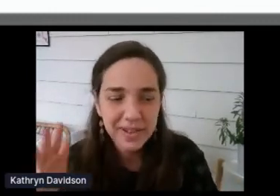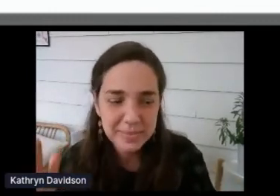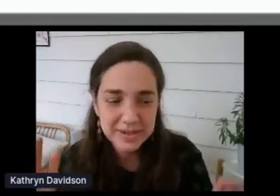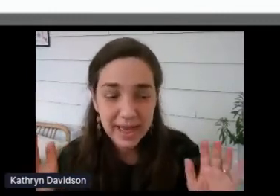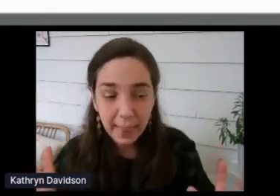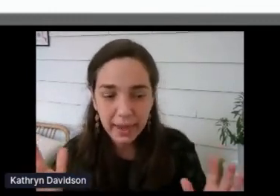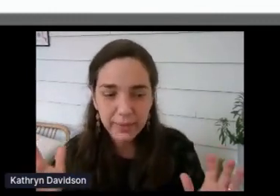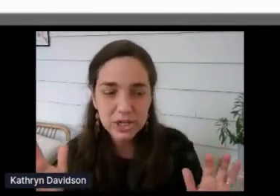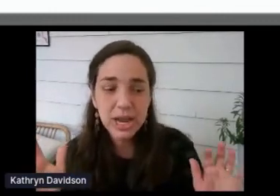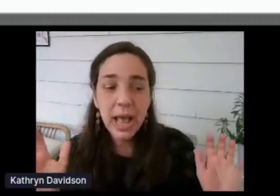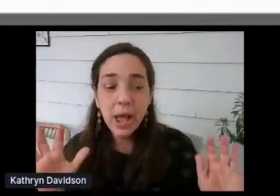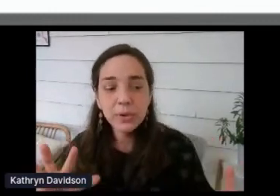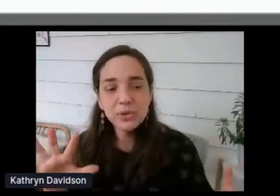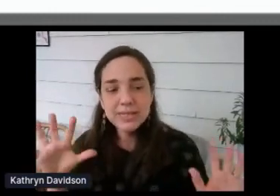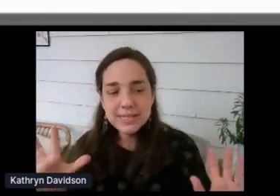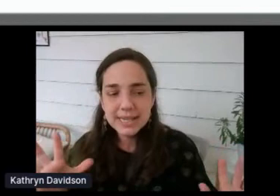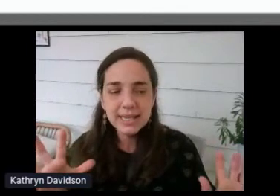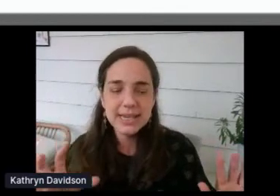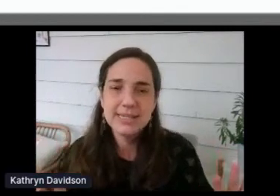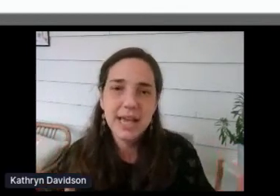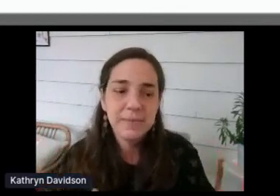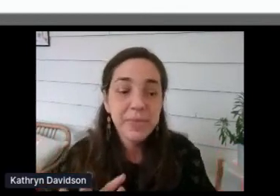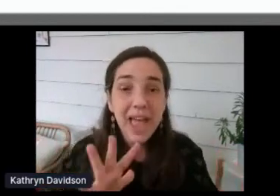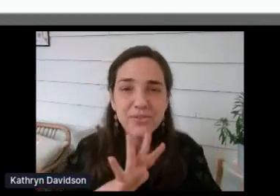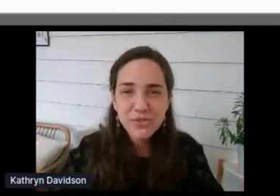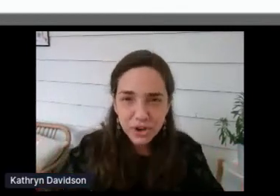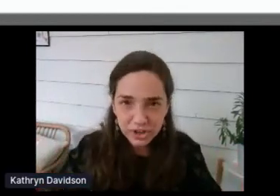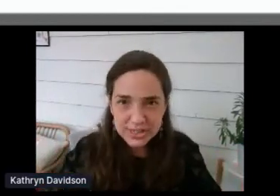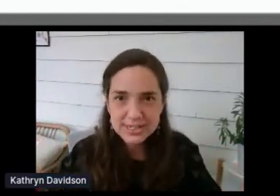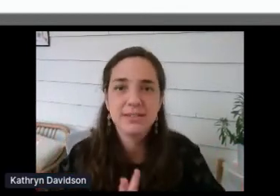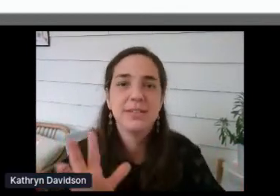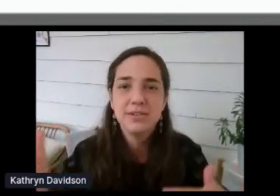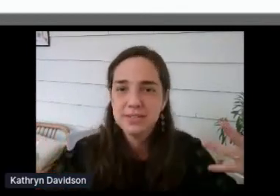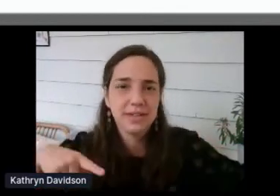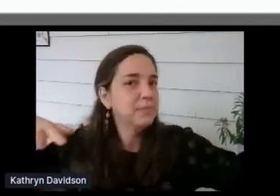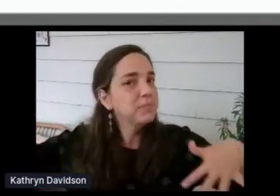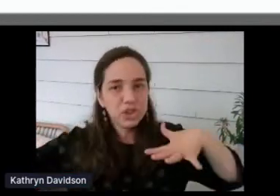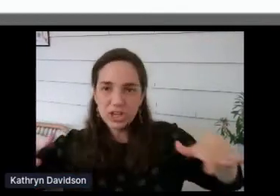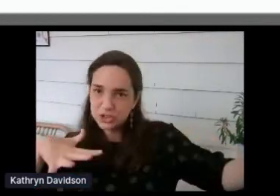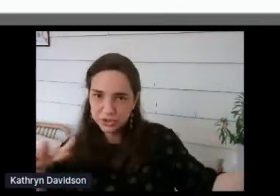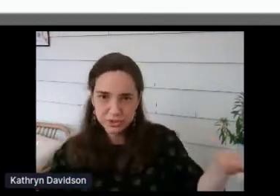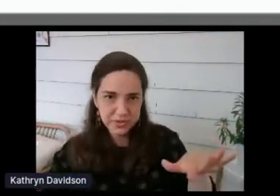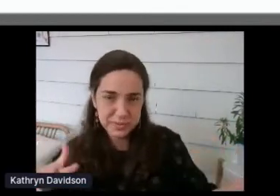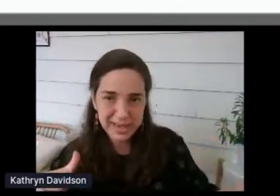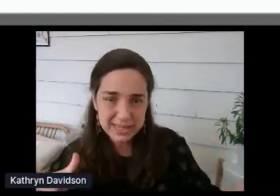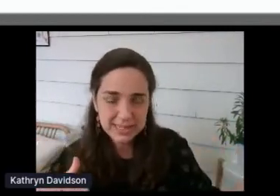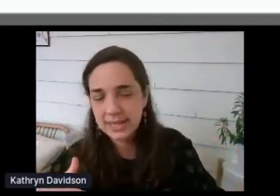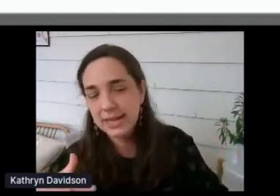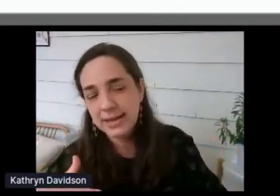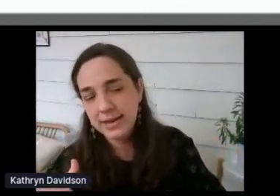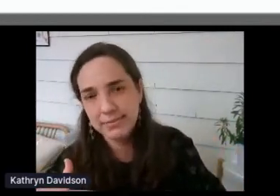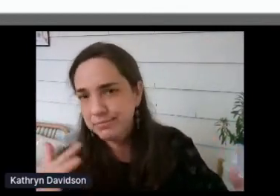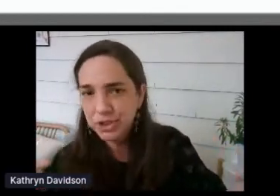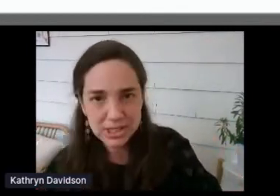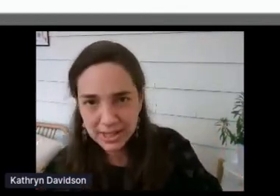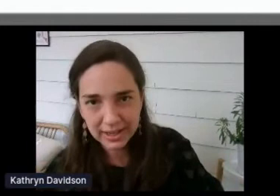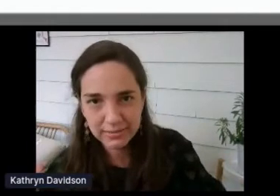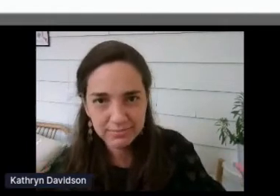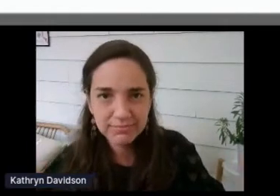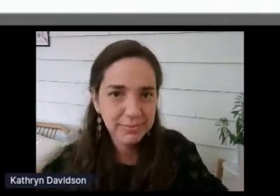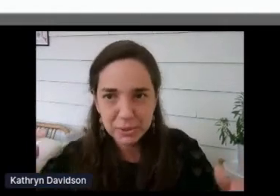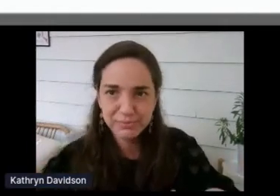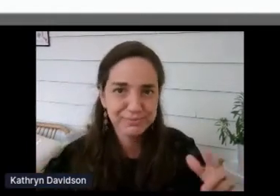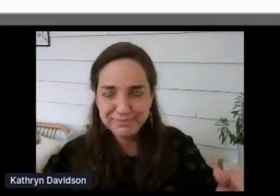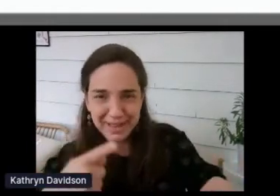years of development of that language. And what you can see is that at first, there's gestural use of space, just